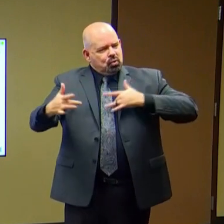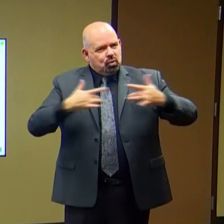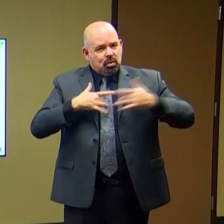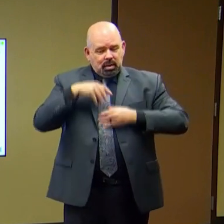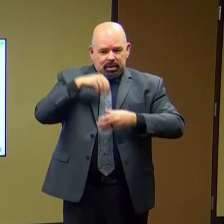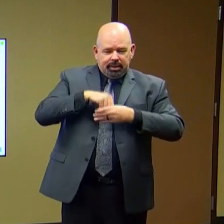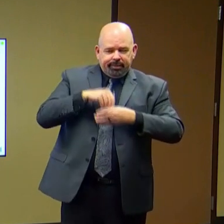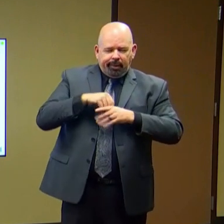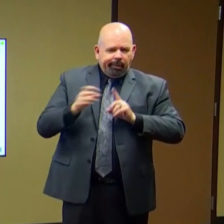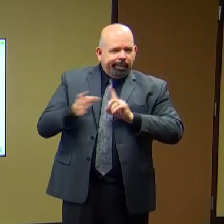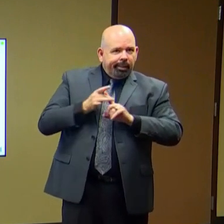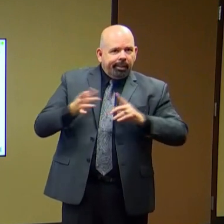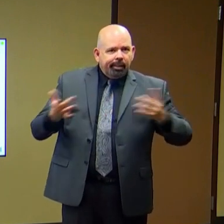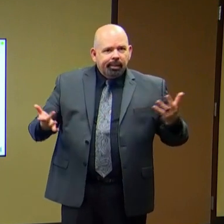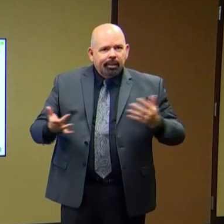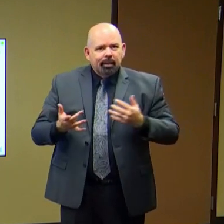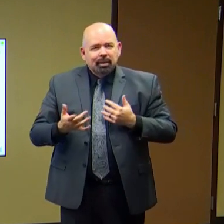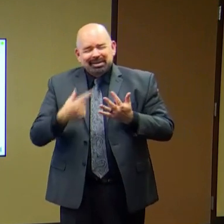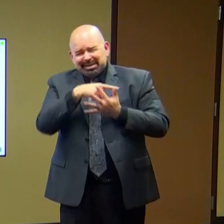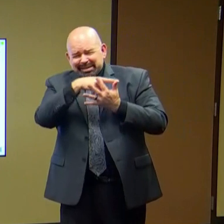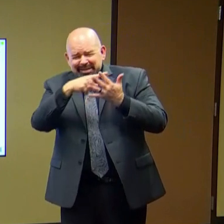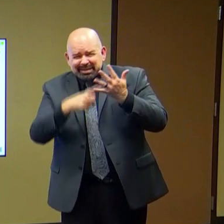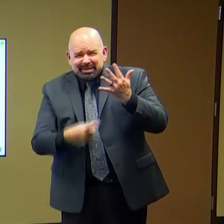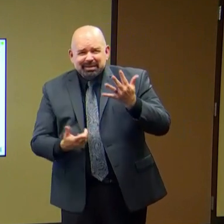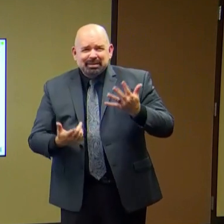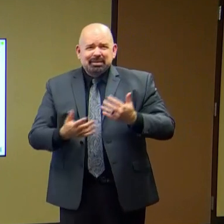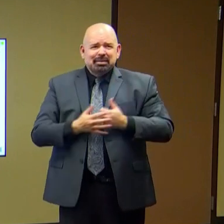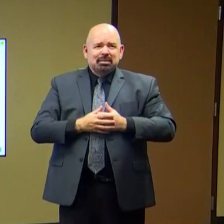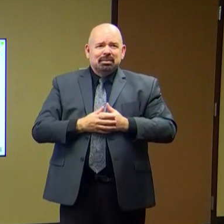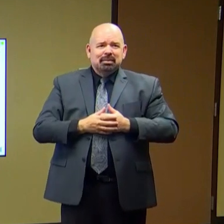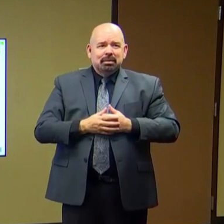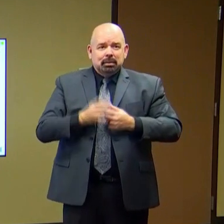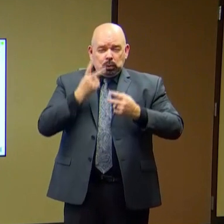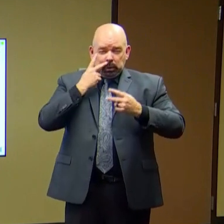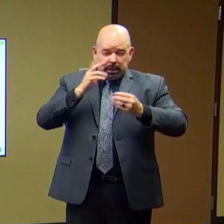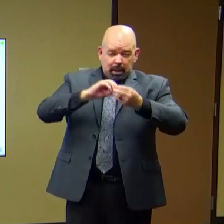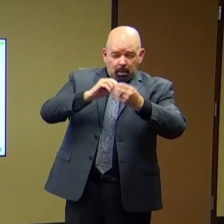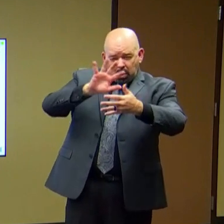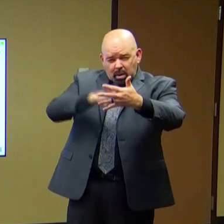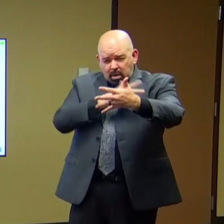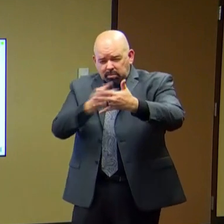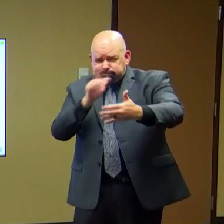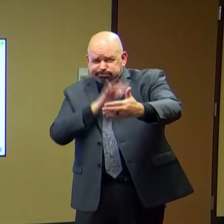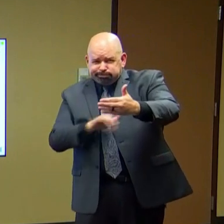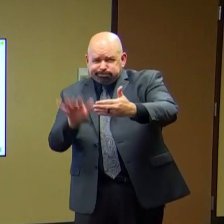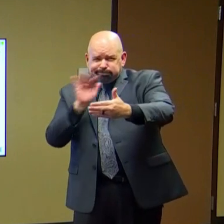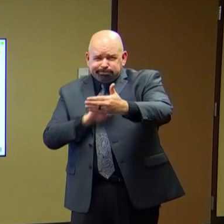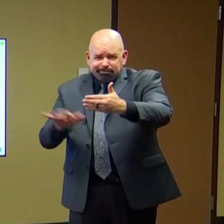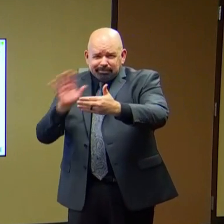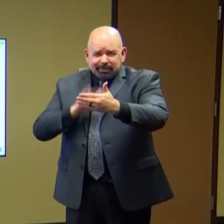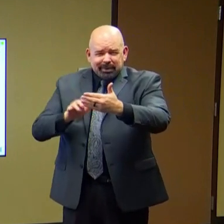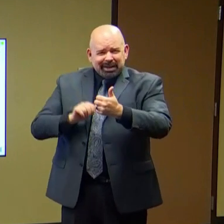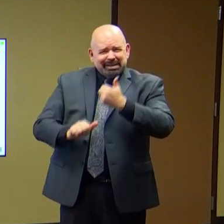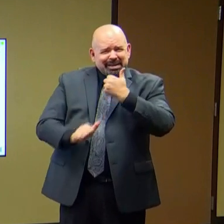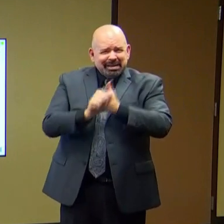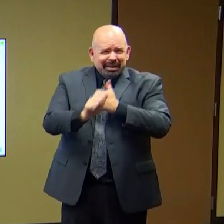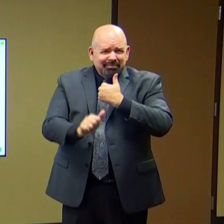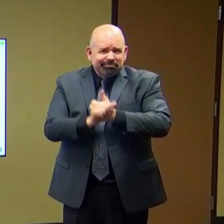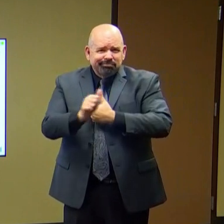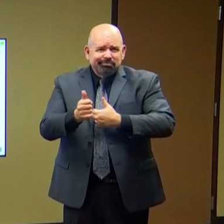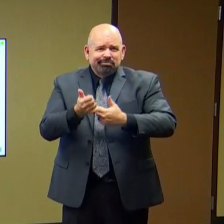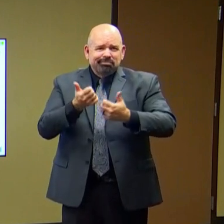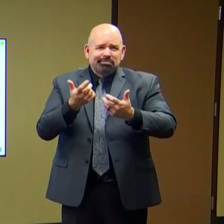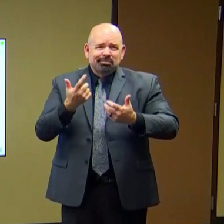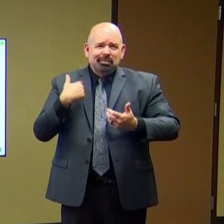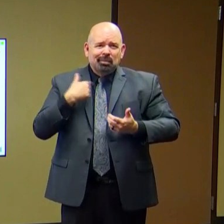factors combining then that make it much more volatile, that if we're already seeing this upturn, that it may be continuing. So it's